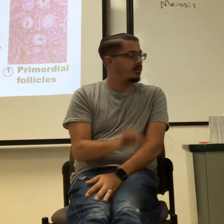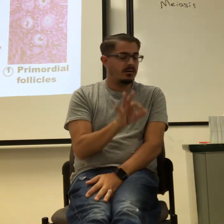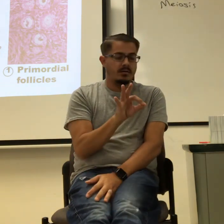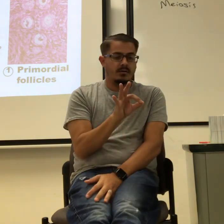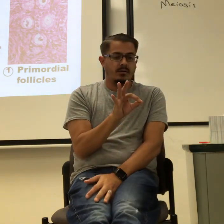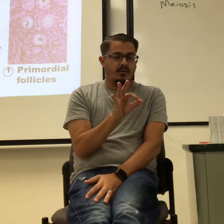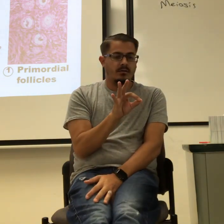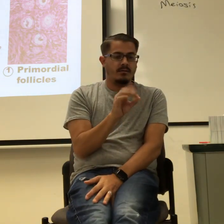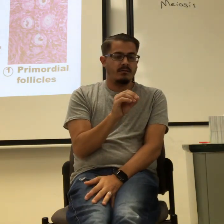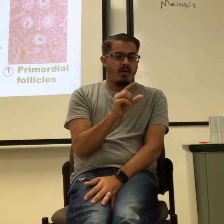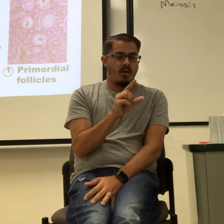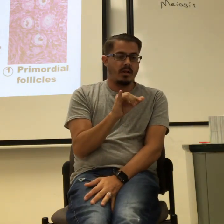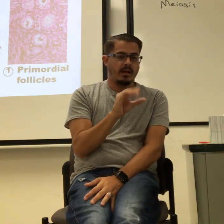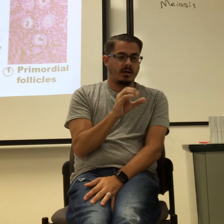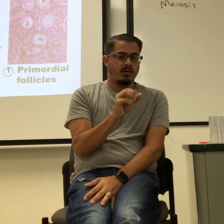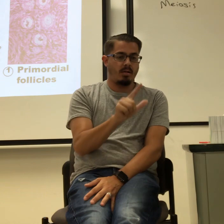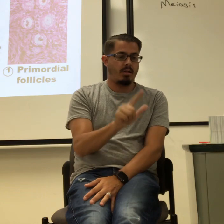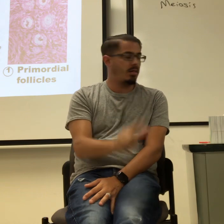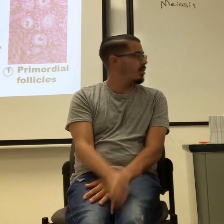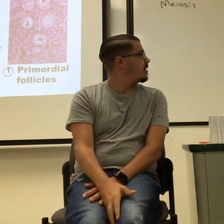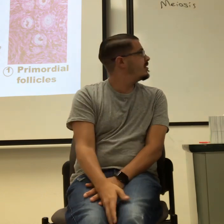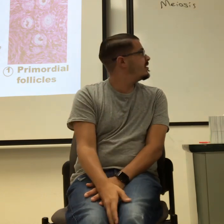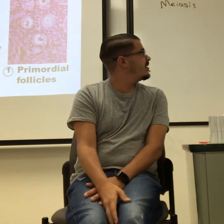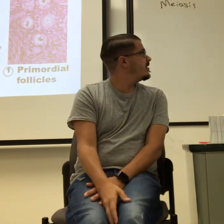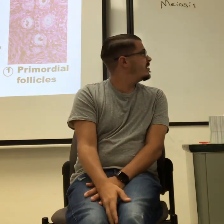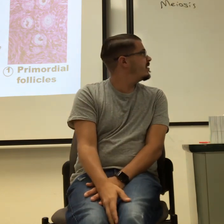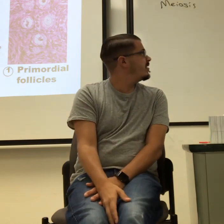Select a group or cohort,